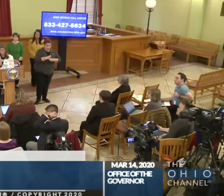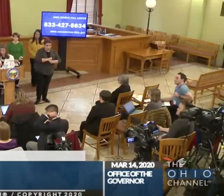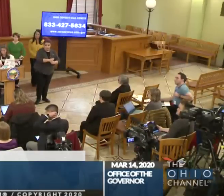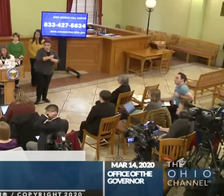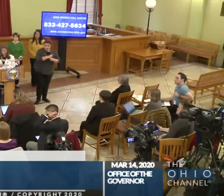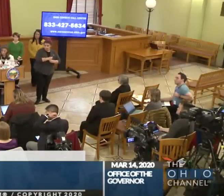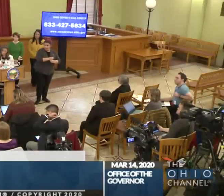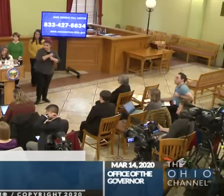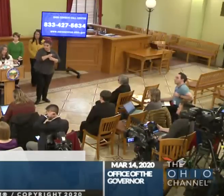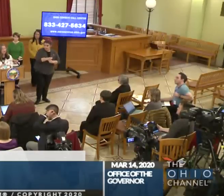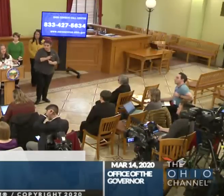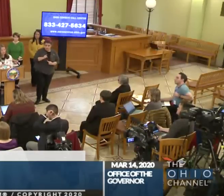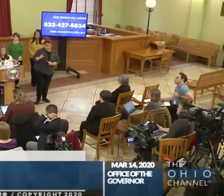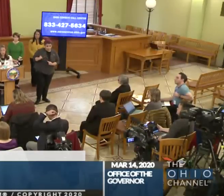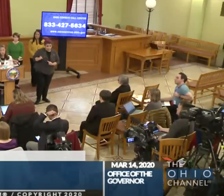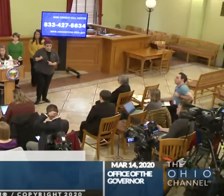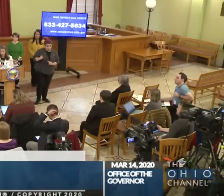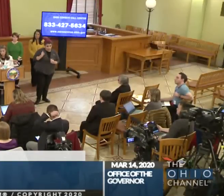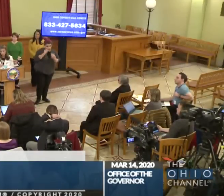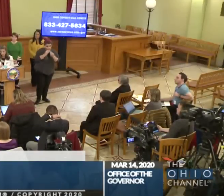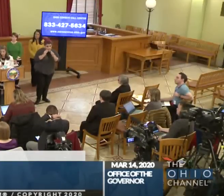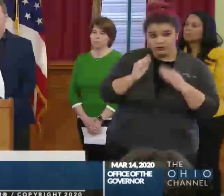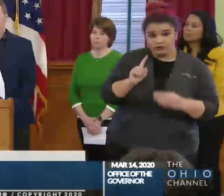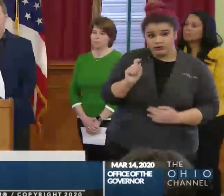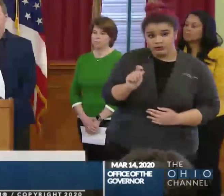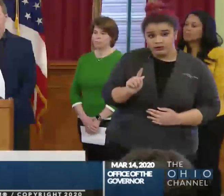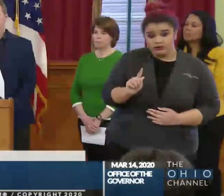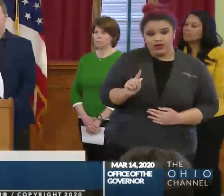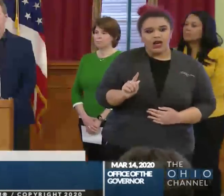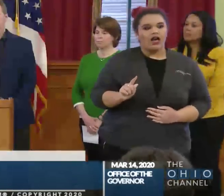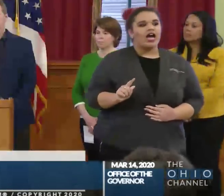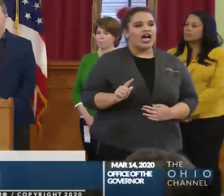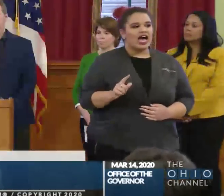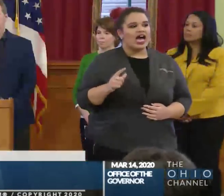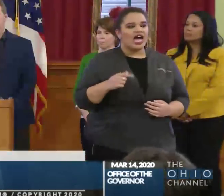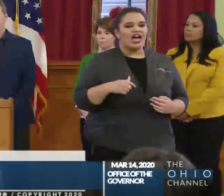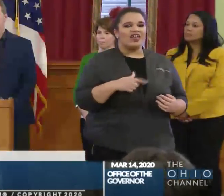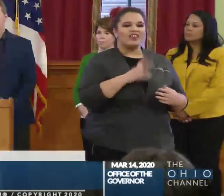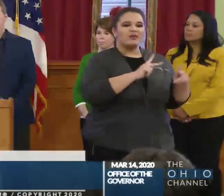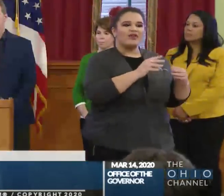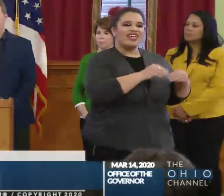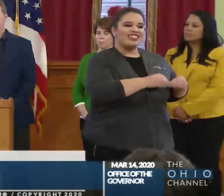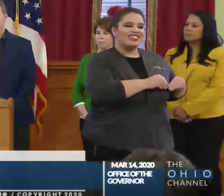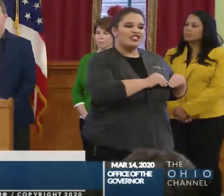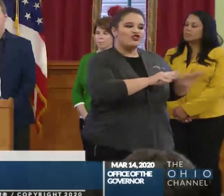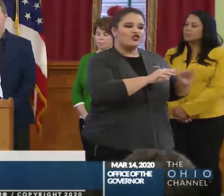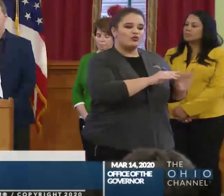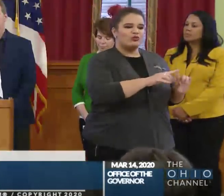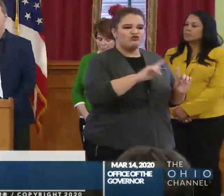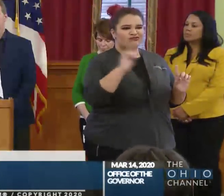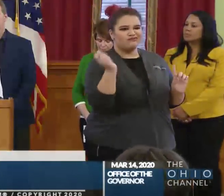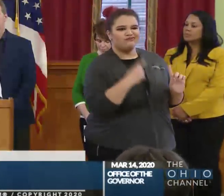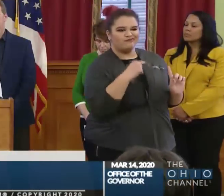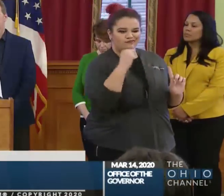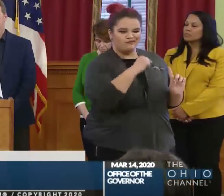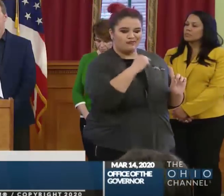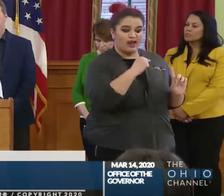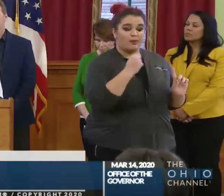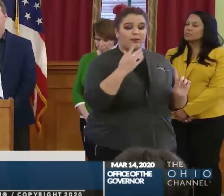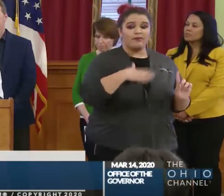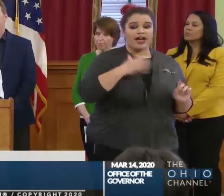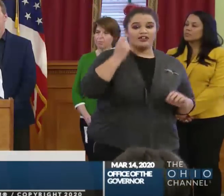start producing these? That would be a great question for the distributors, but I'm understanding that you know, that is not something